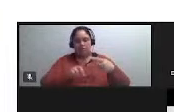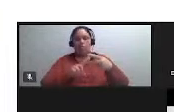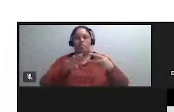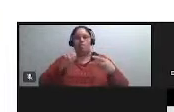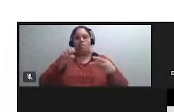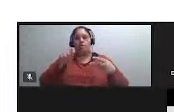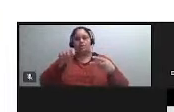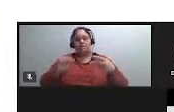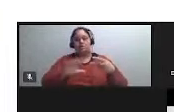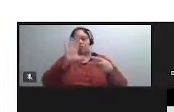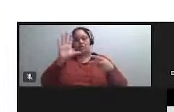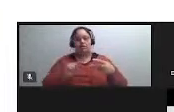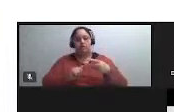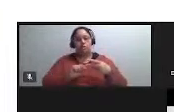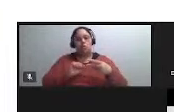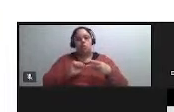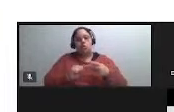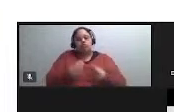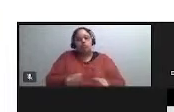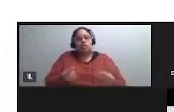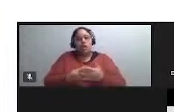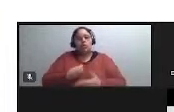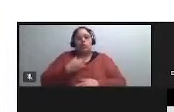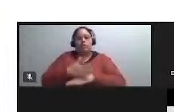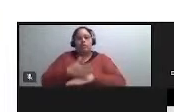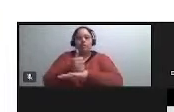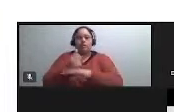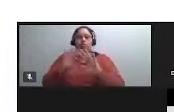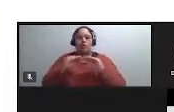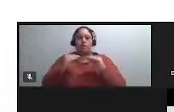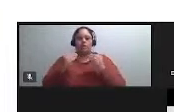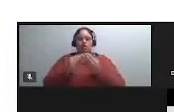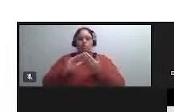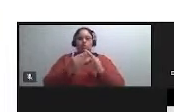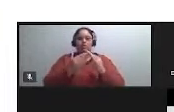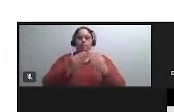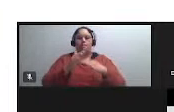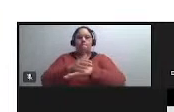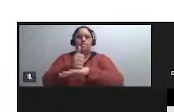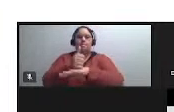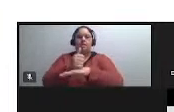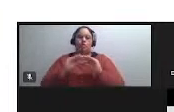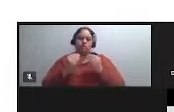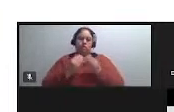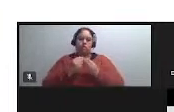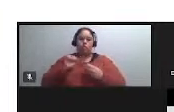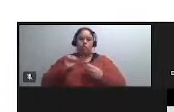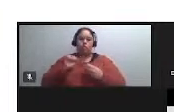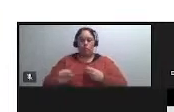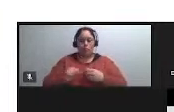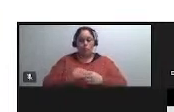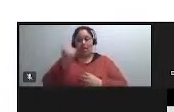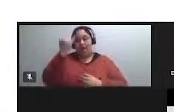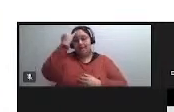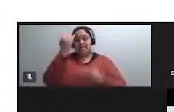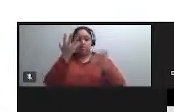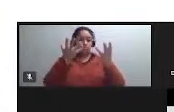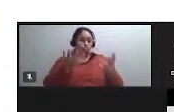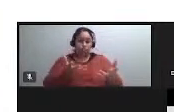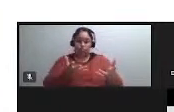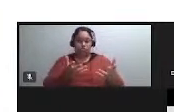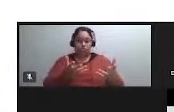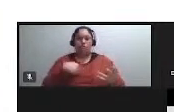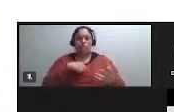South Africa, which is a children and youth-based community-based organization. And the idea was to be